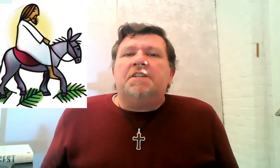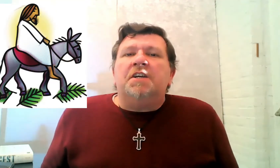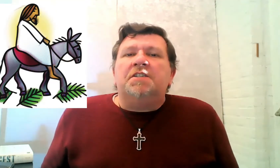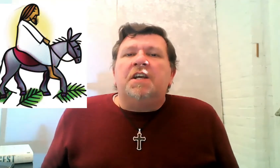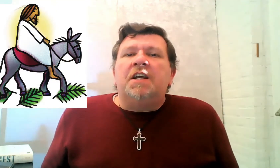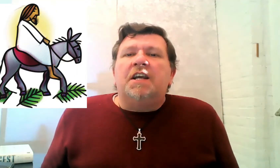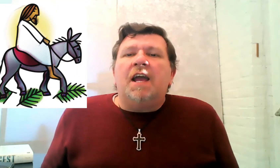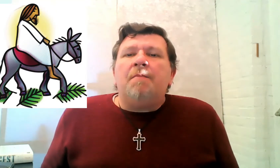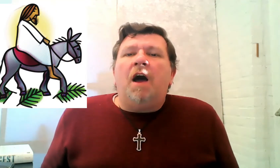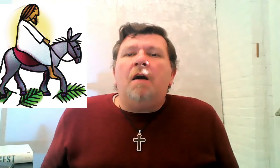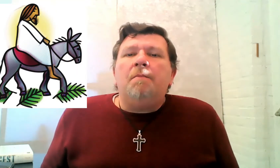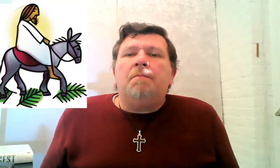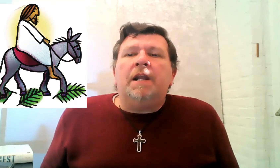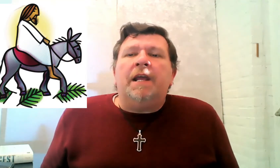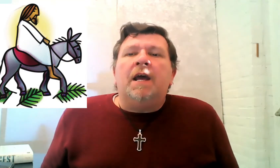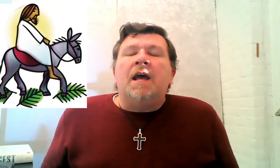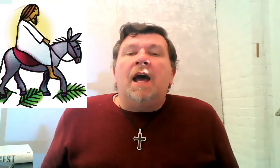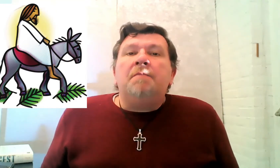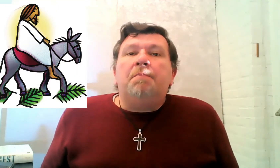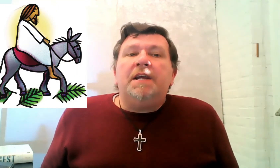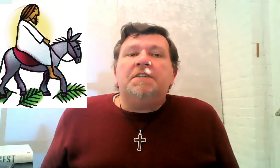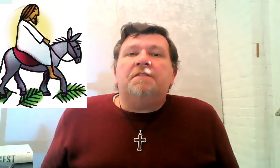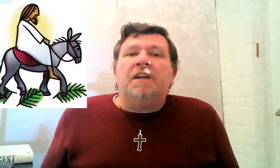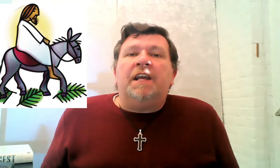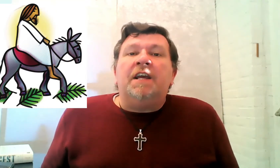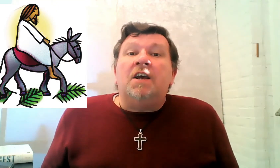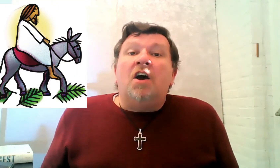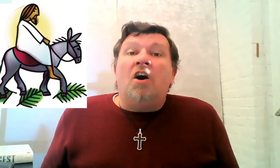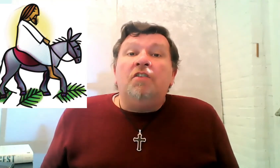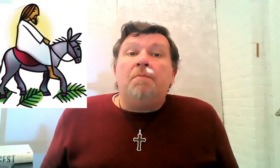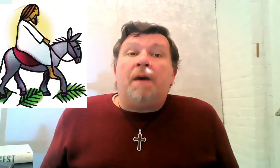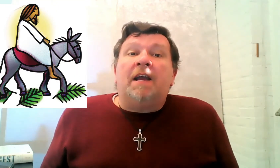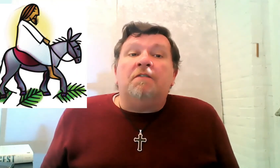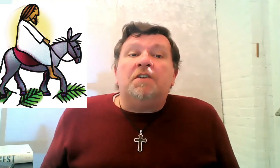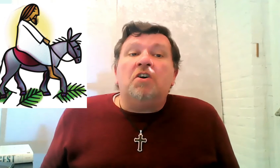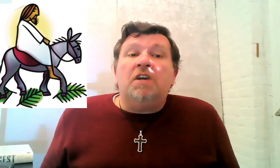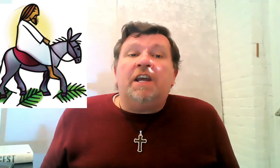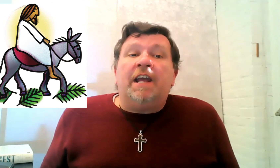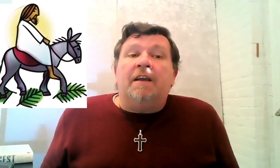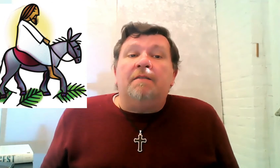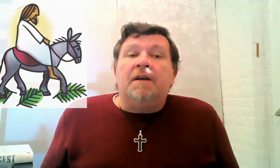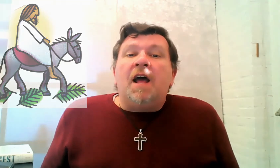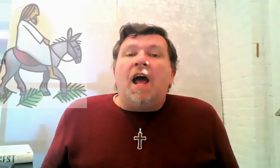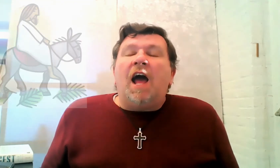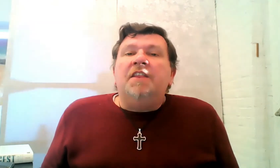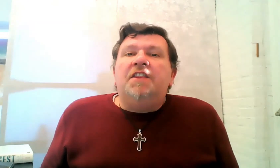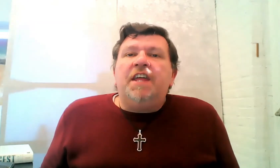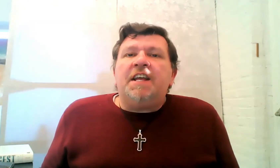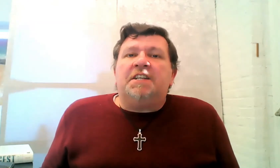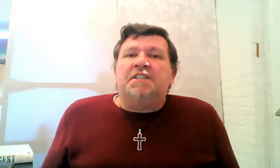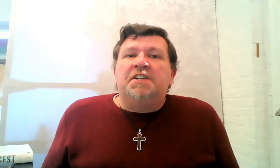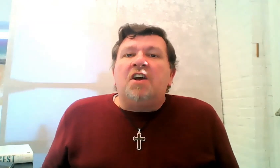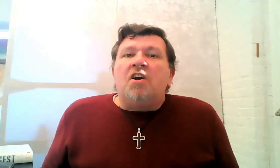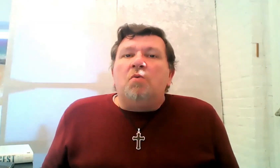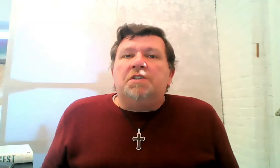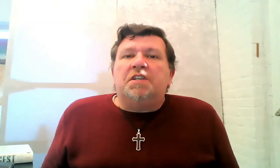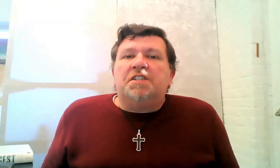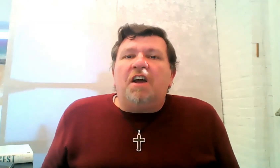Jesus came humbly and peacefully on the back of a donkey. And this was a